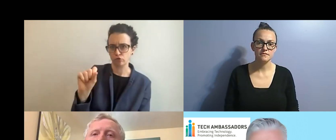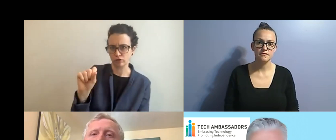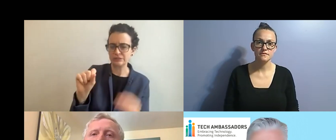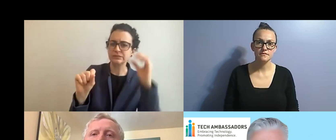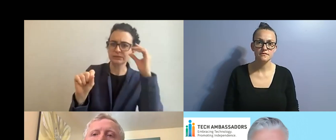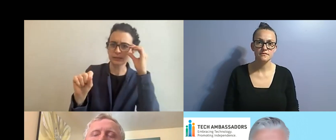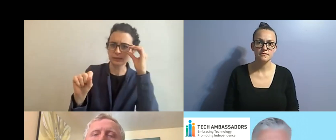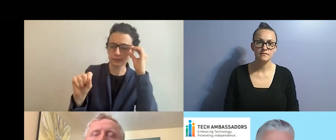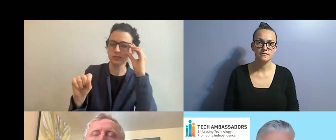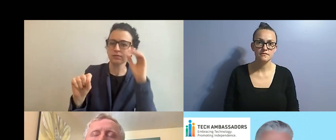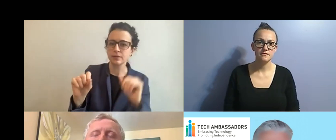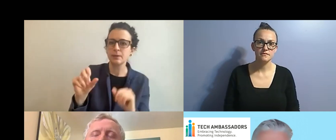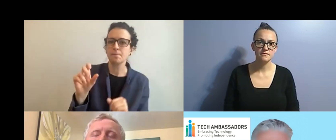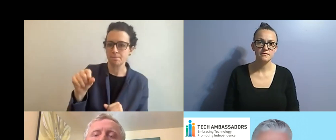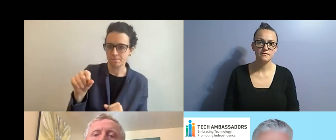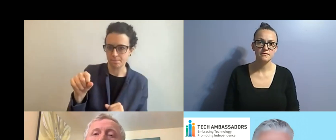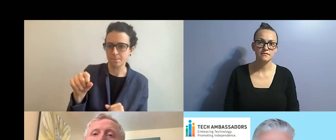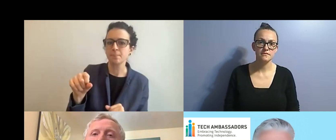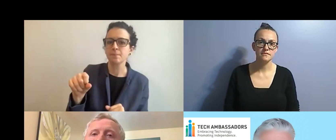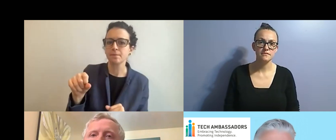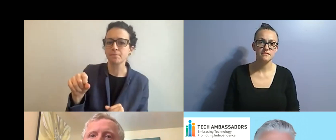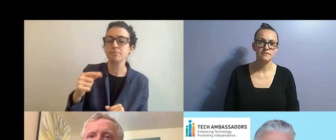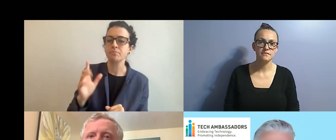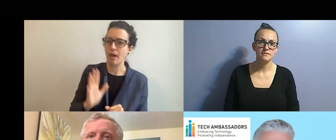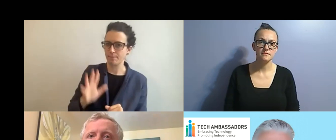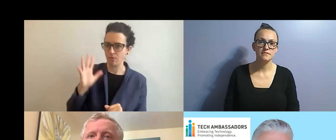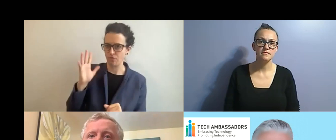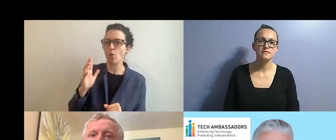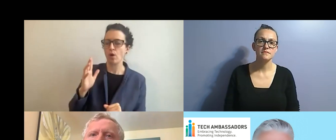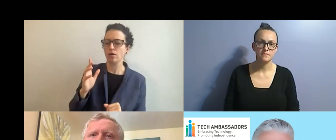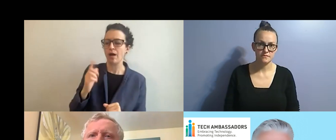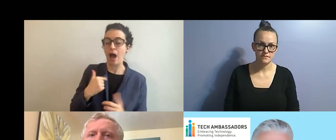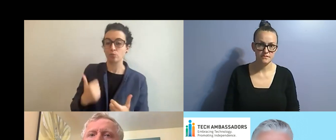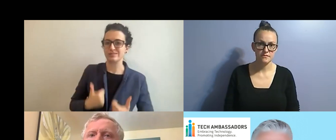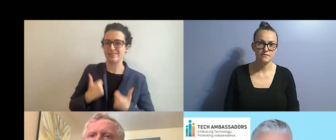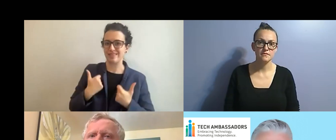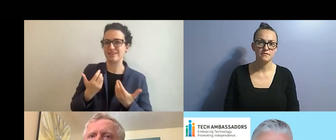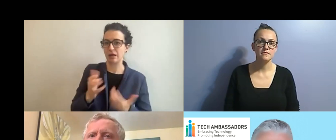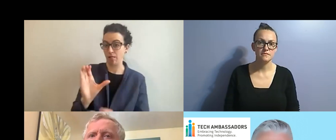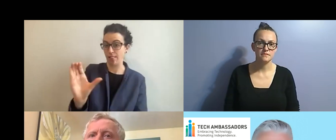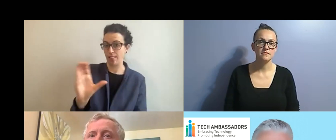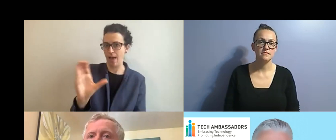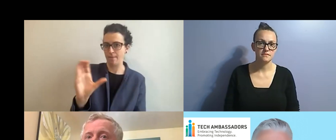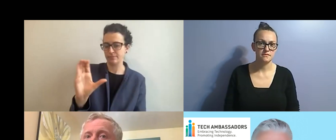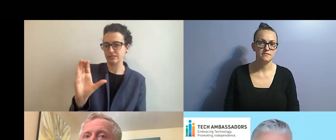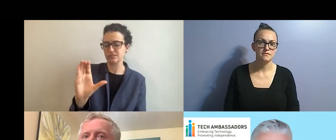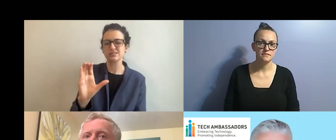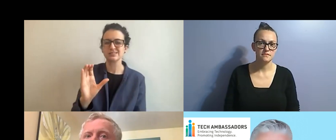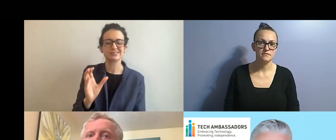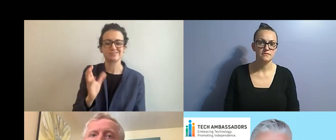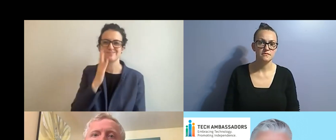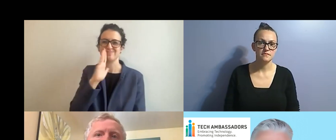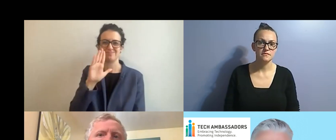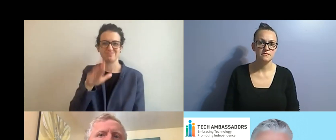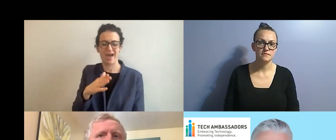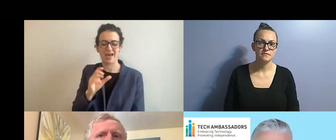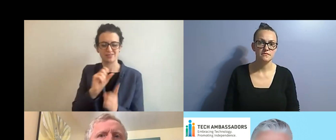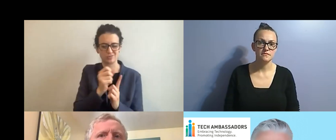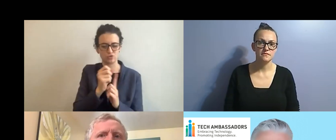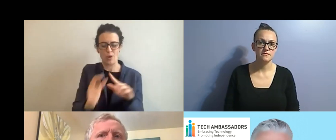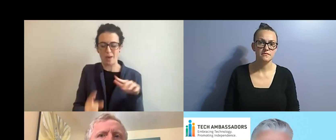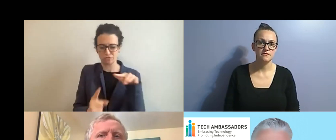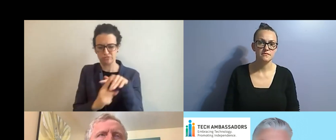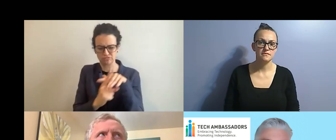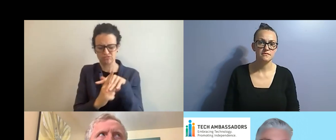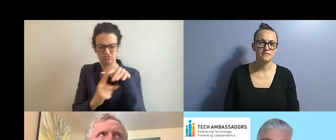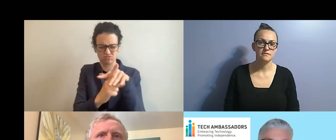but I was living in Columbus. I was having some bad things happening